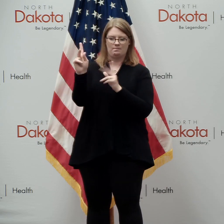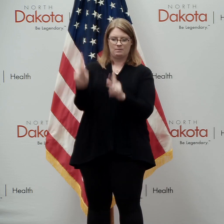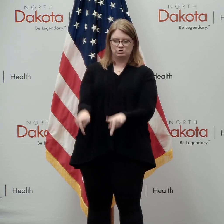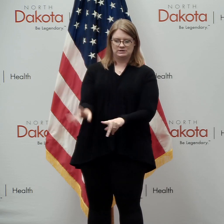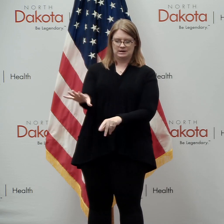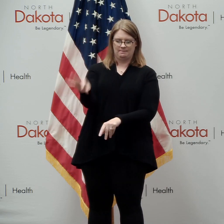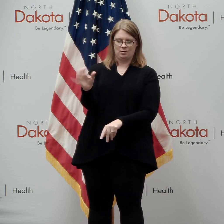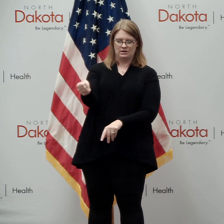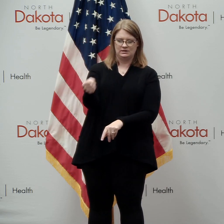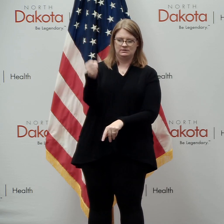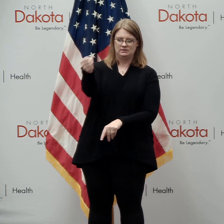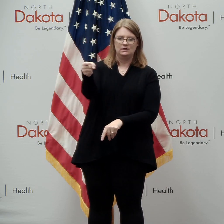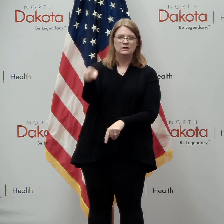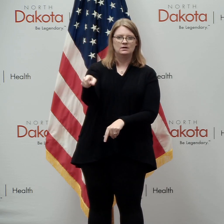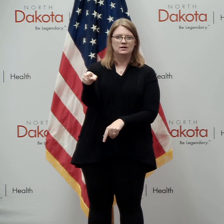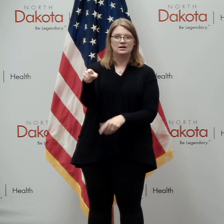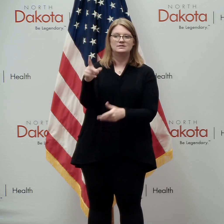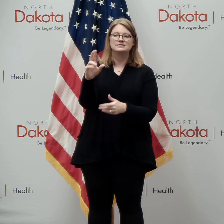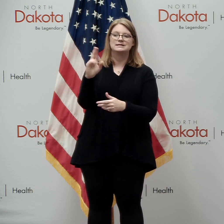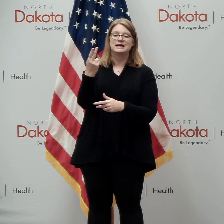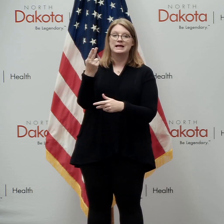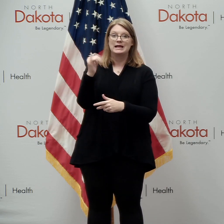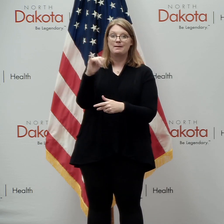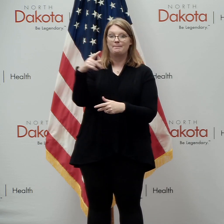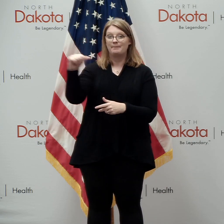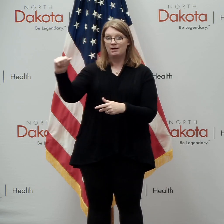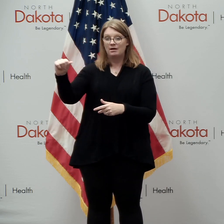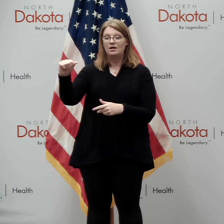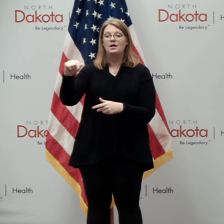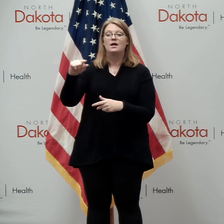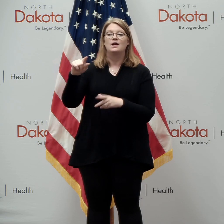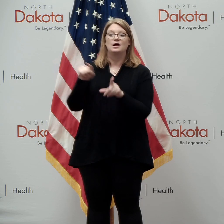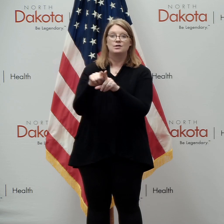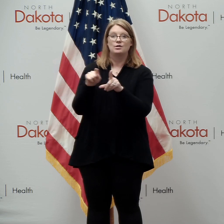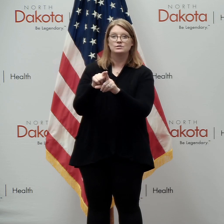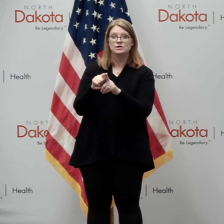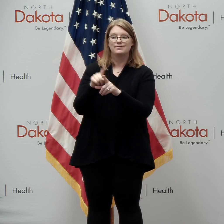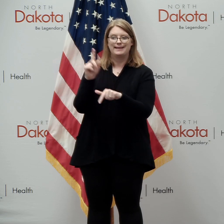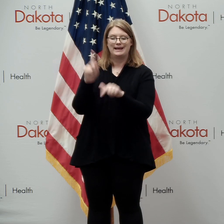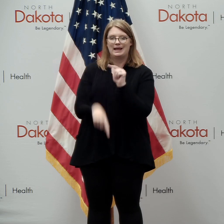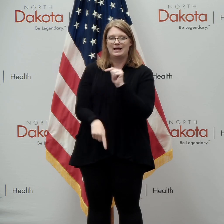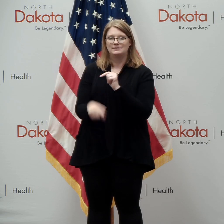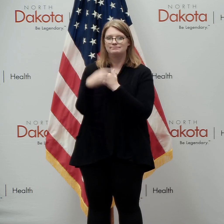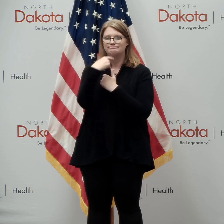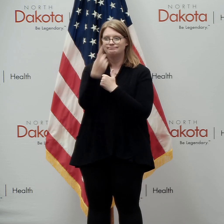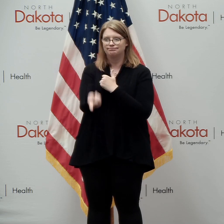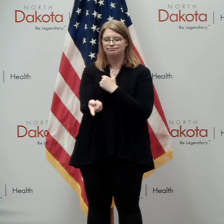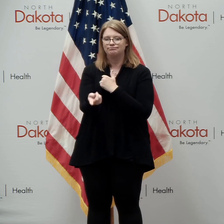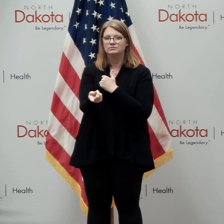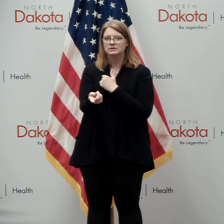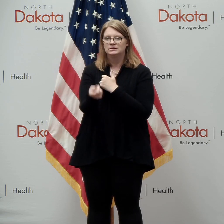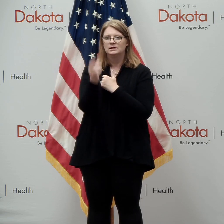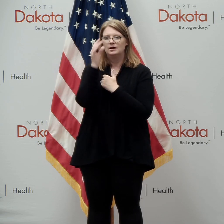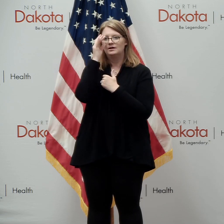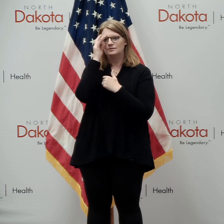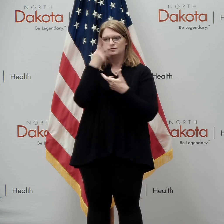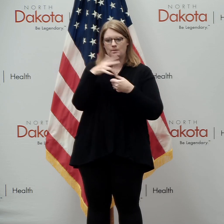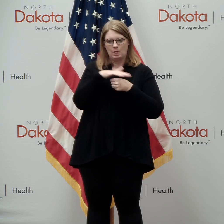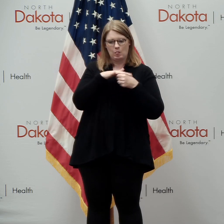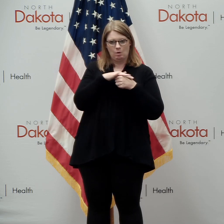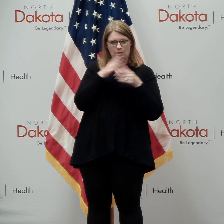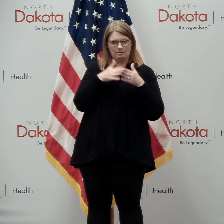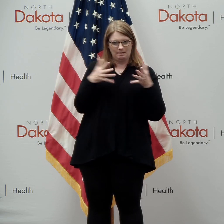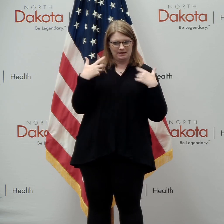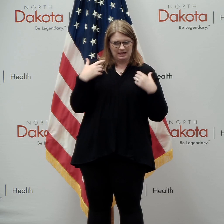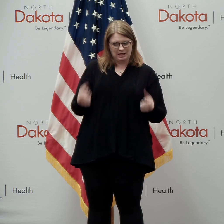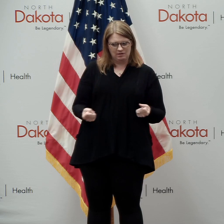signed a non-disclosure and has gone through HIPAA training. And so we're doing everything we can to facilitate the transfer of information from local public health